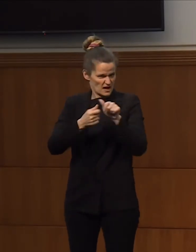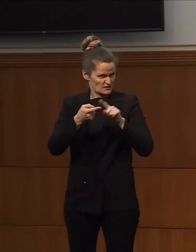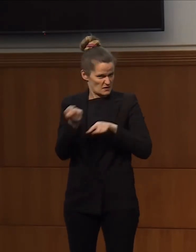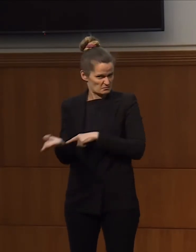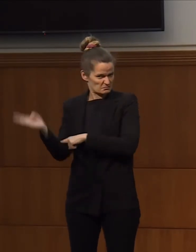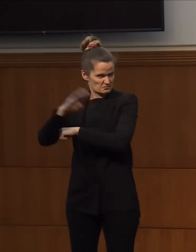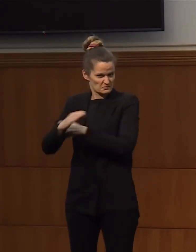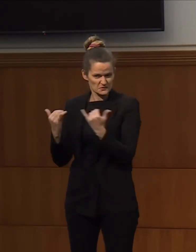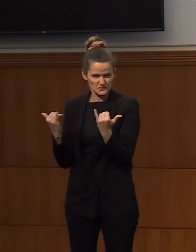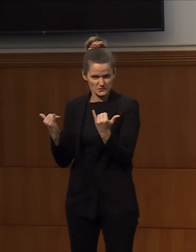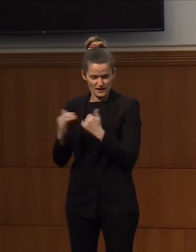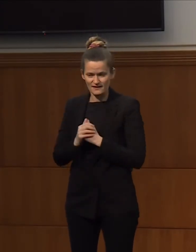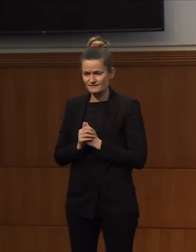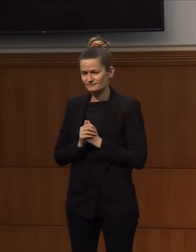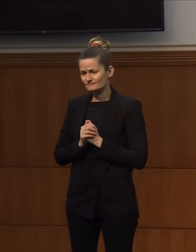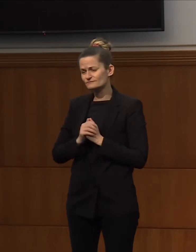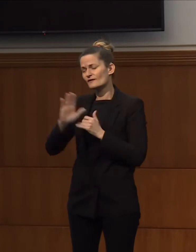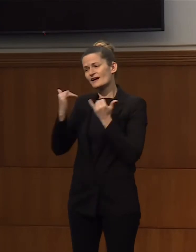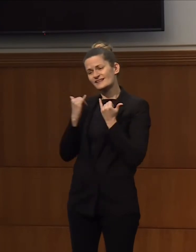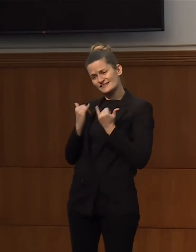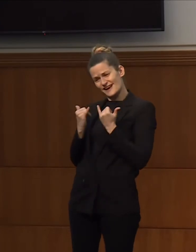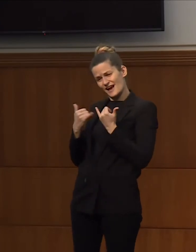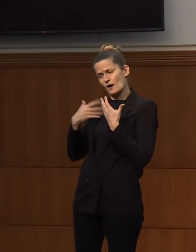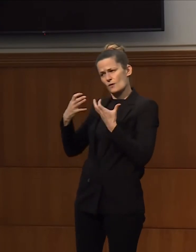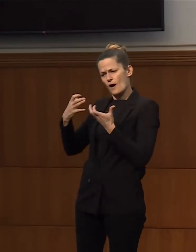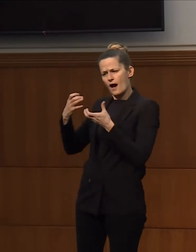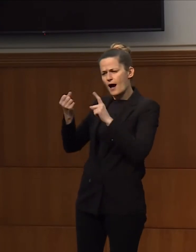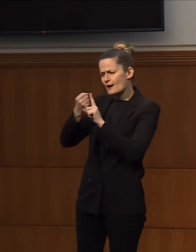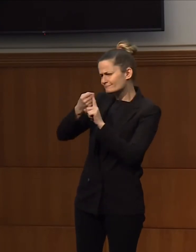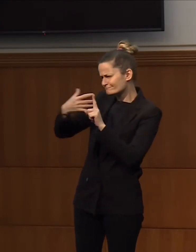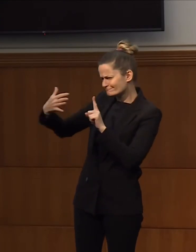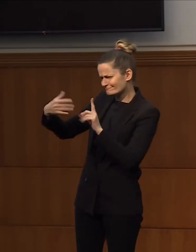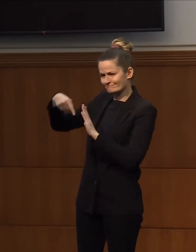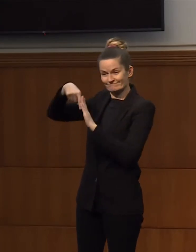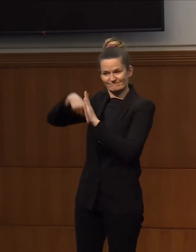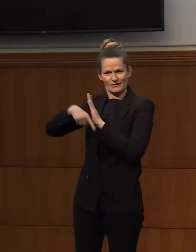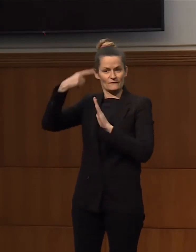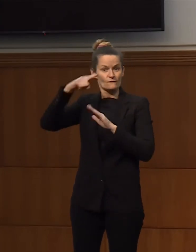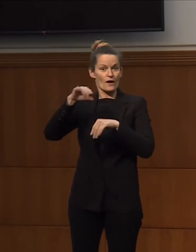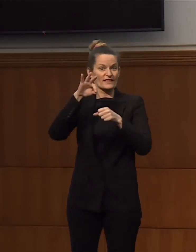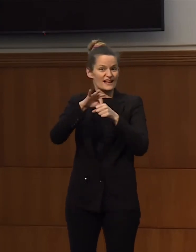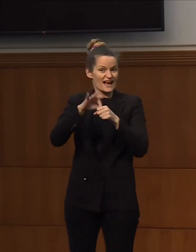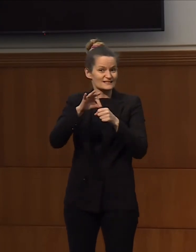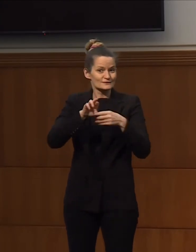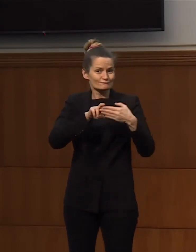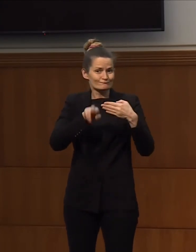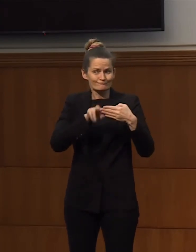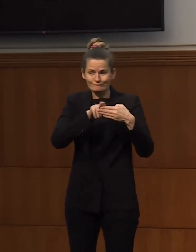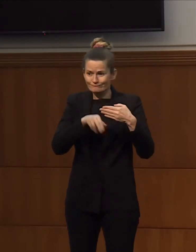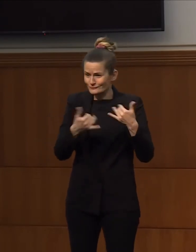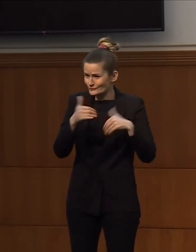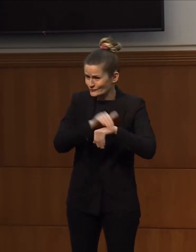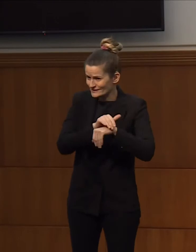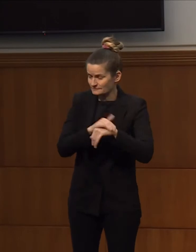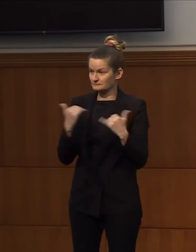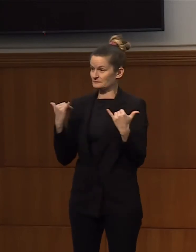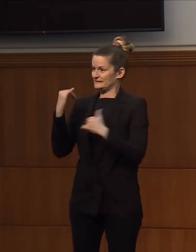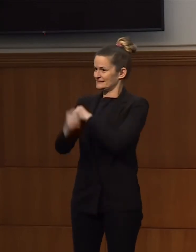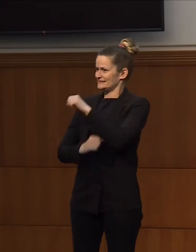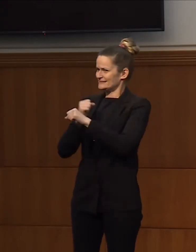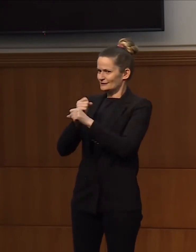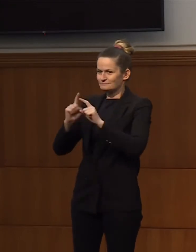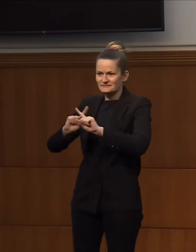can expect for our election night results reporting. And we are doing that a little bit differently this year. We're adding some